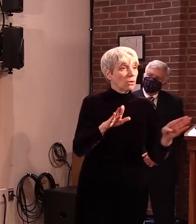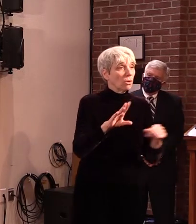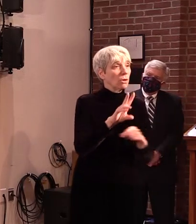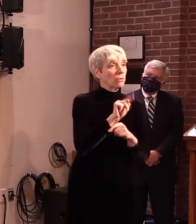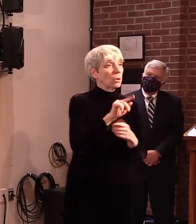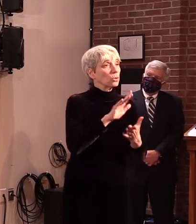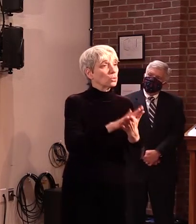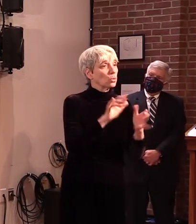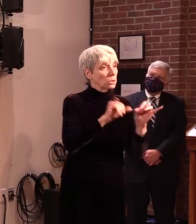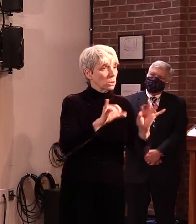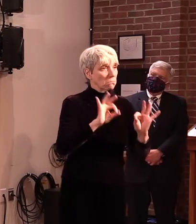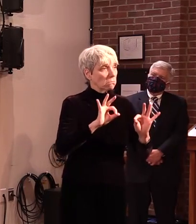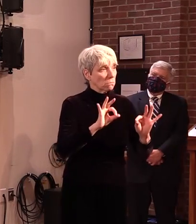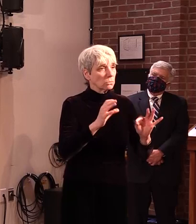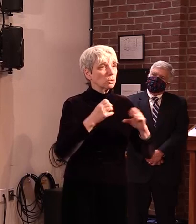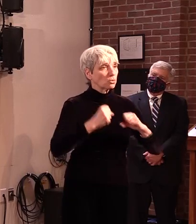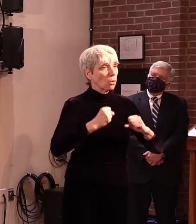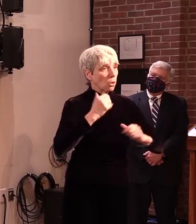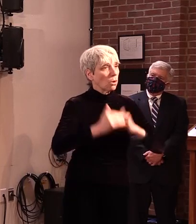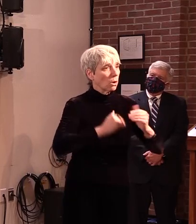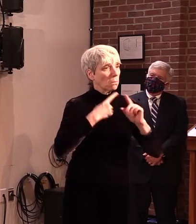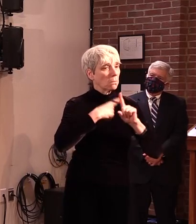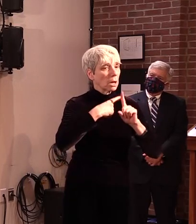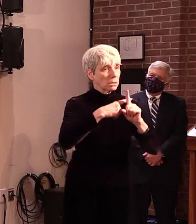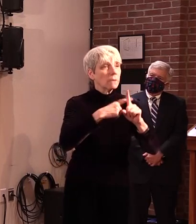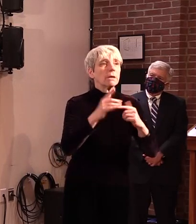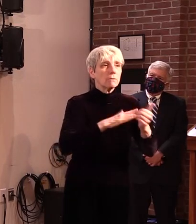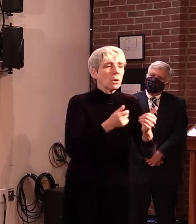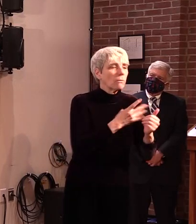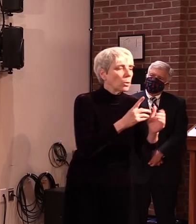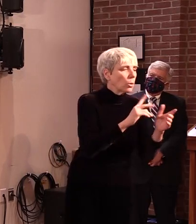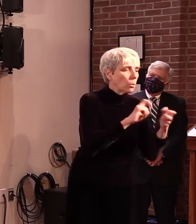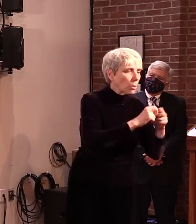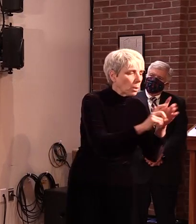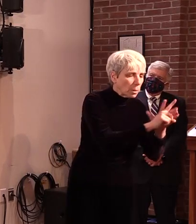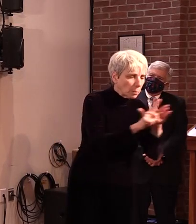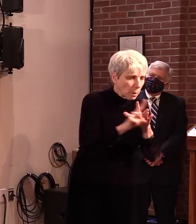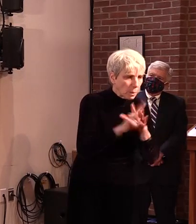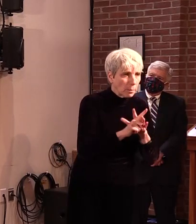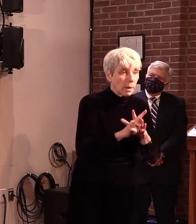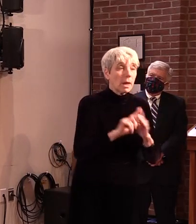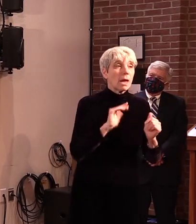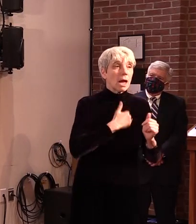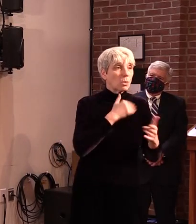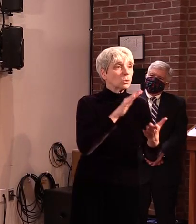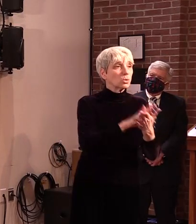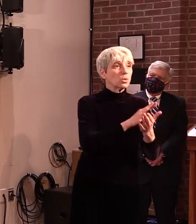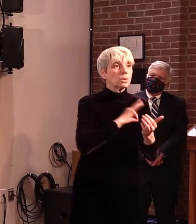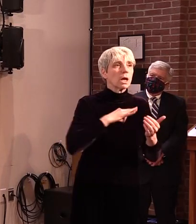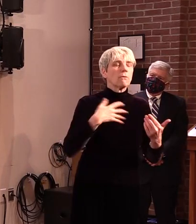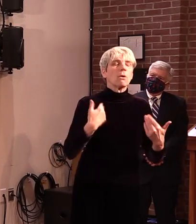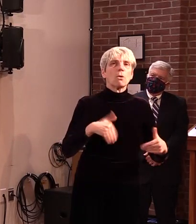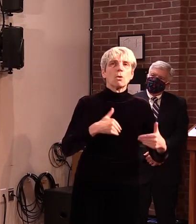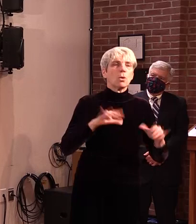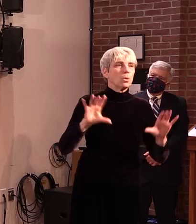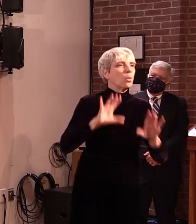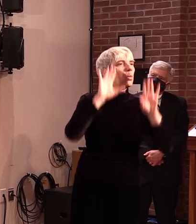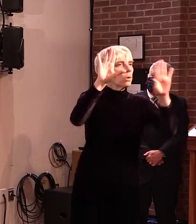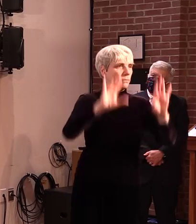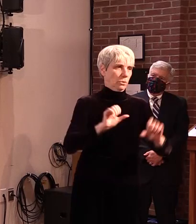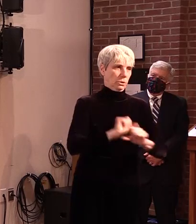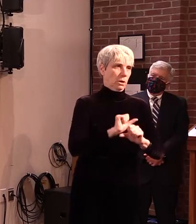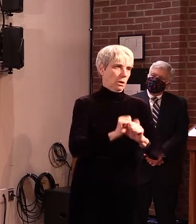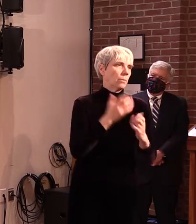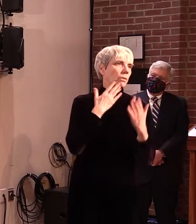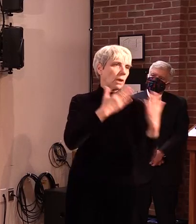with provisioning online learning. It's been tremendous effort on the part of our school personnel, and I'm very proud of their work. In the last few